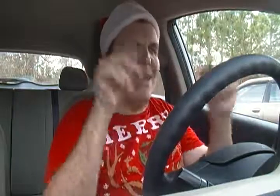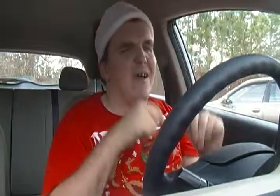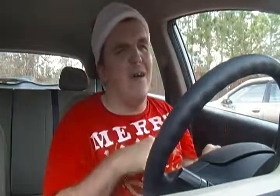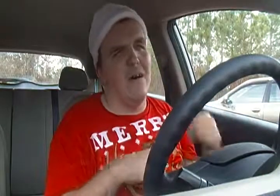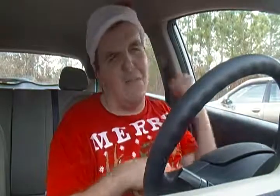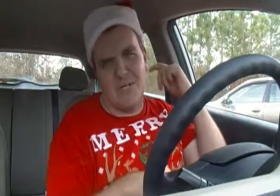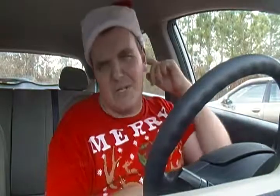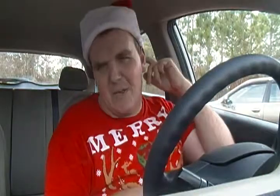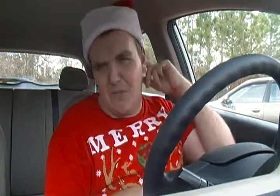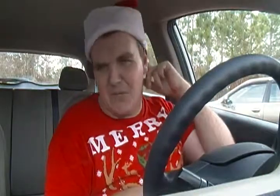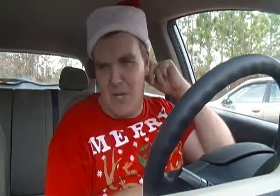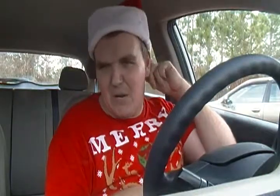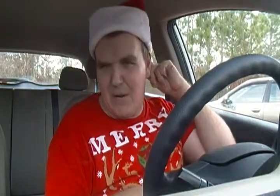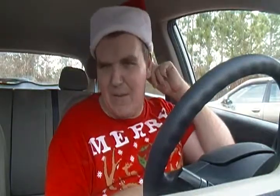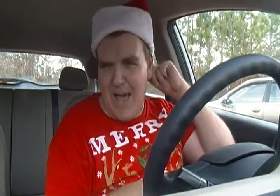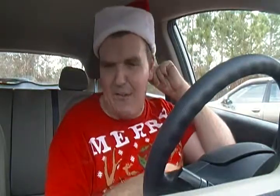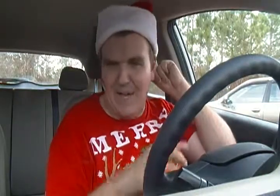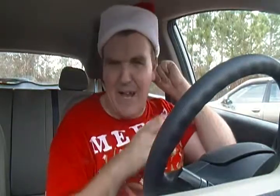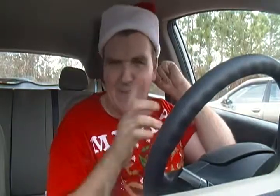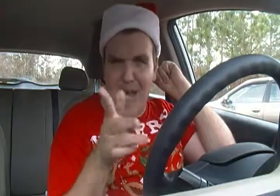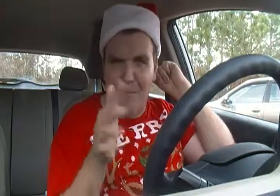of the uh looking outside